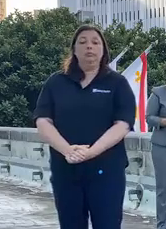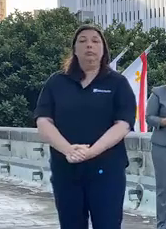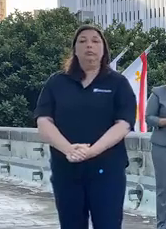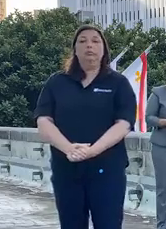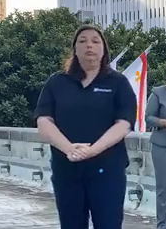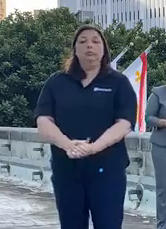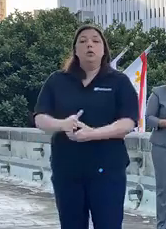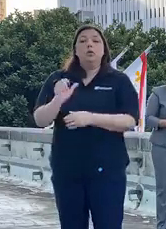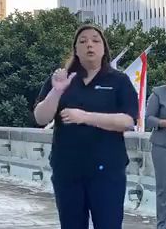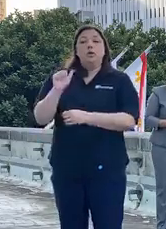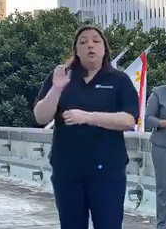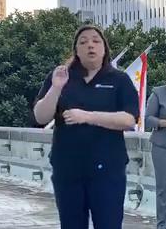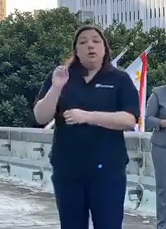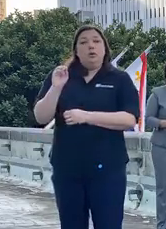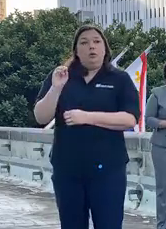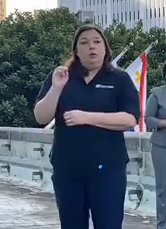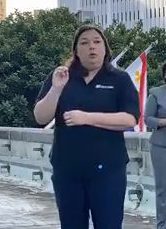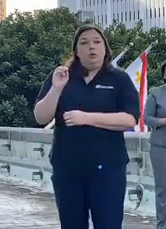So,